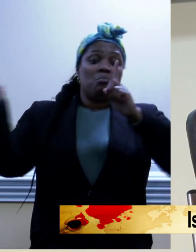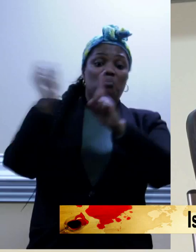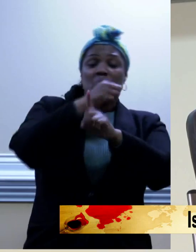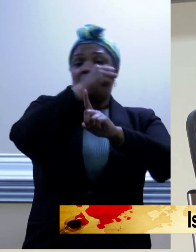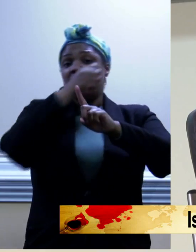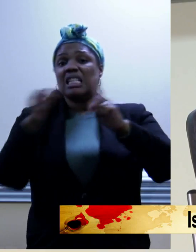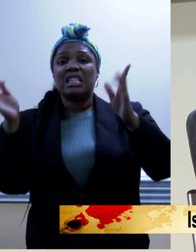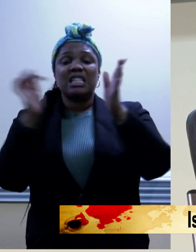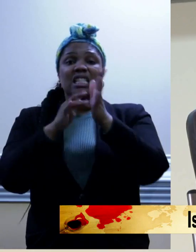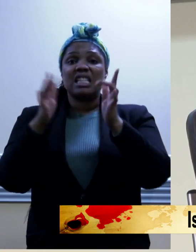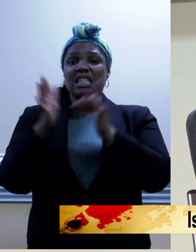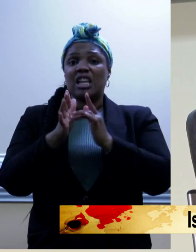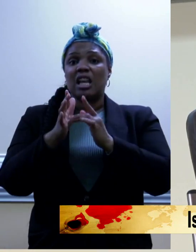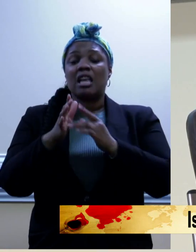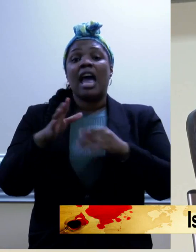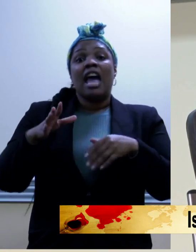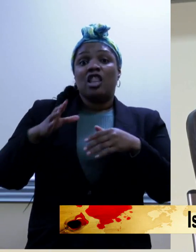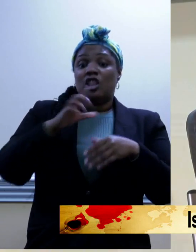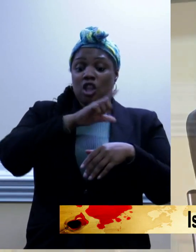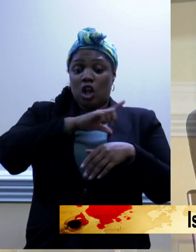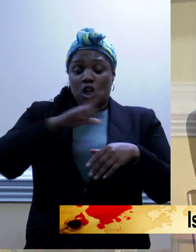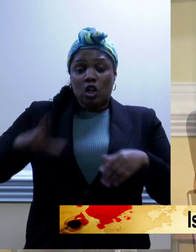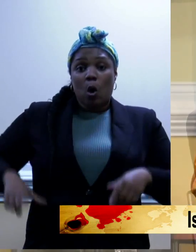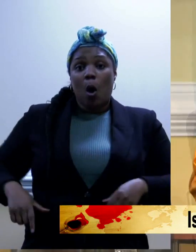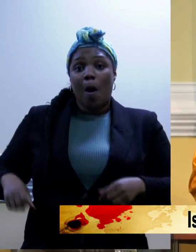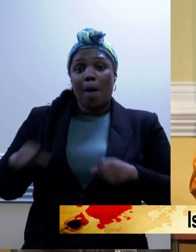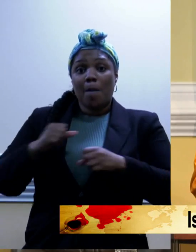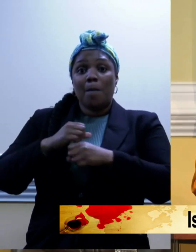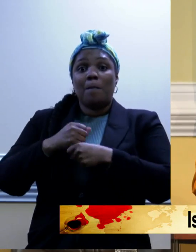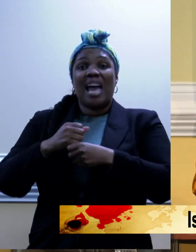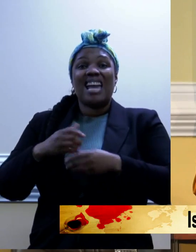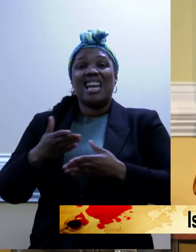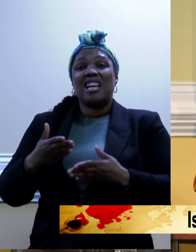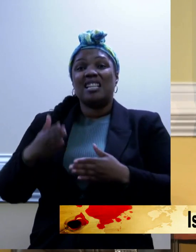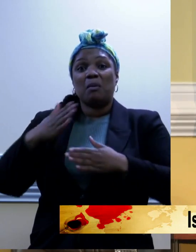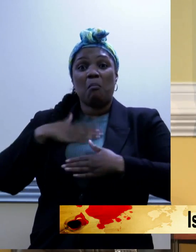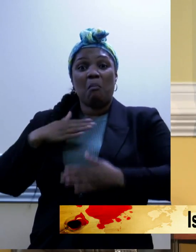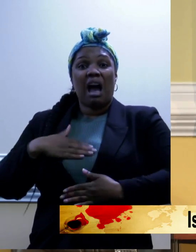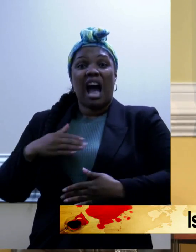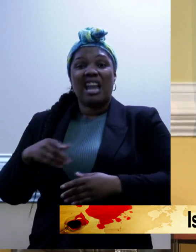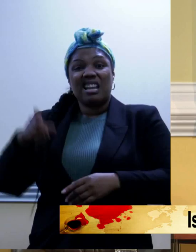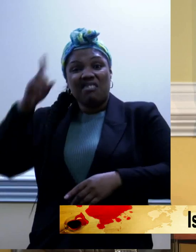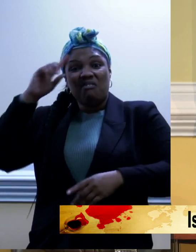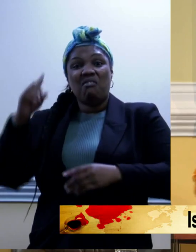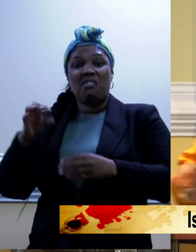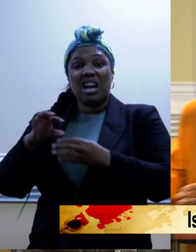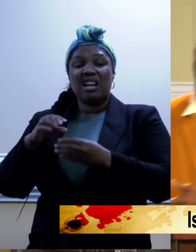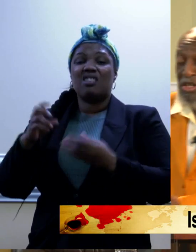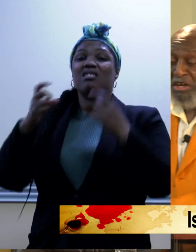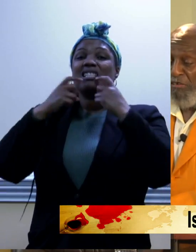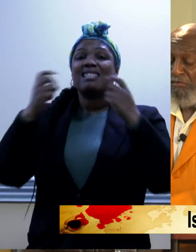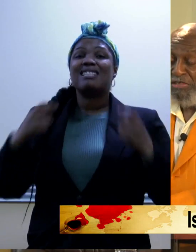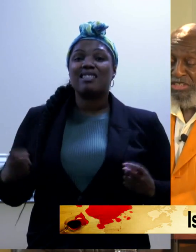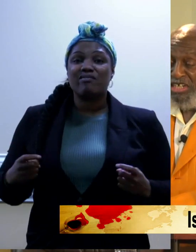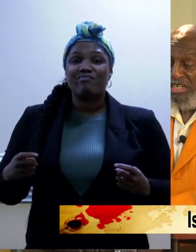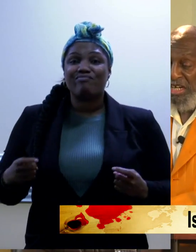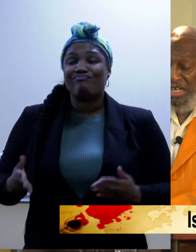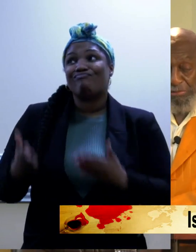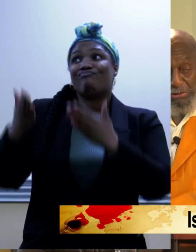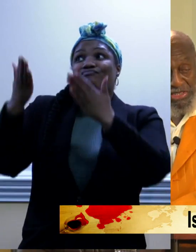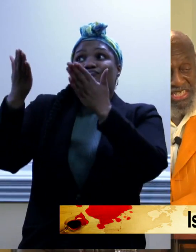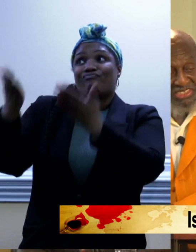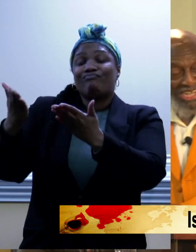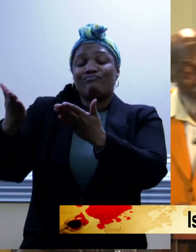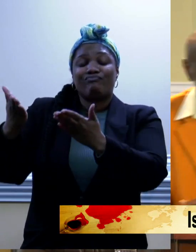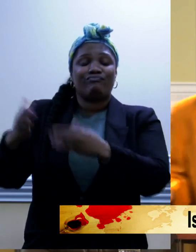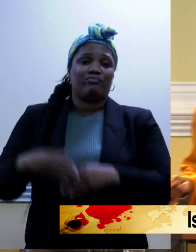make his soul an offering for sin. It's pleased the Lord to bruise him. When he put him to grief, when you have made his soul an offering for sin.